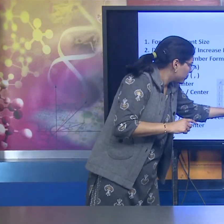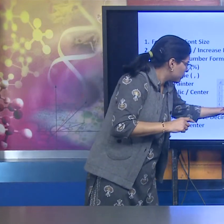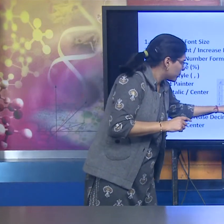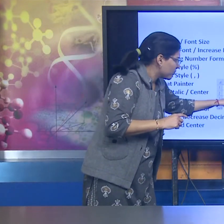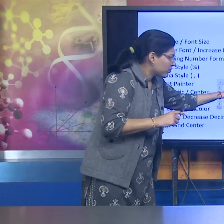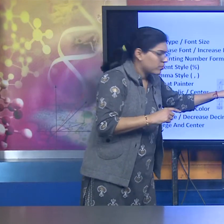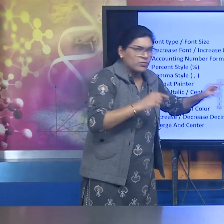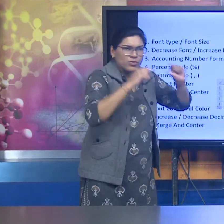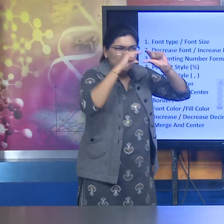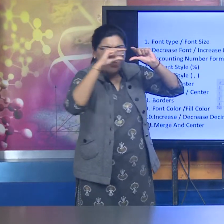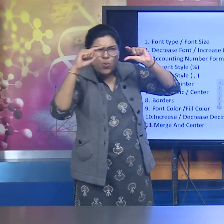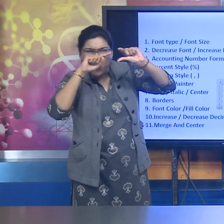is